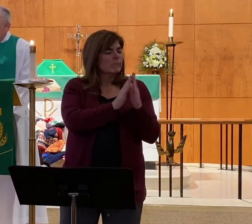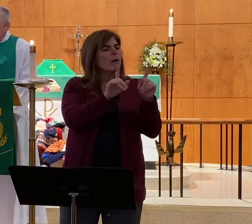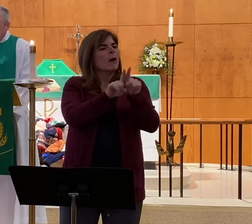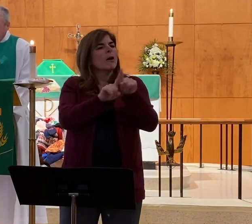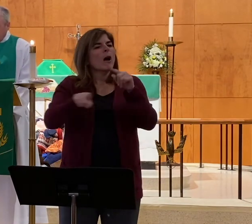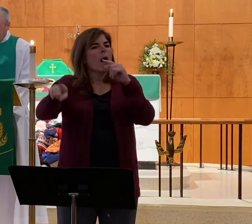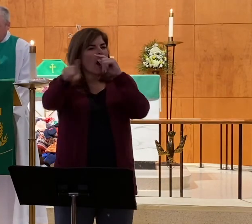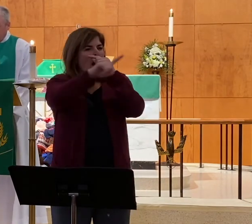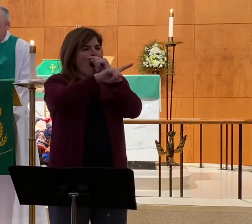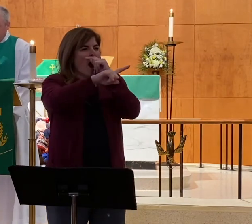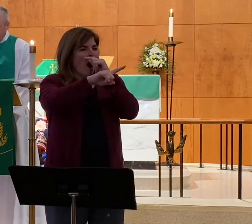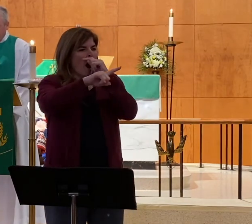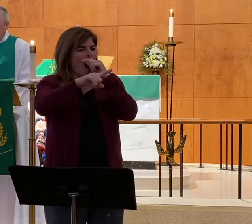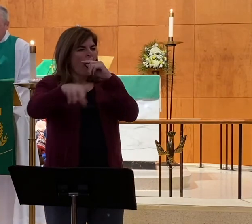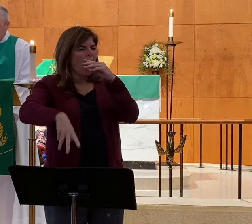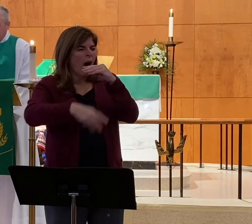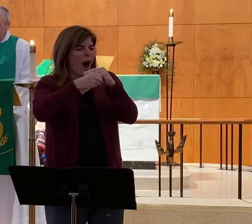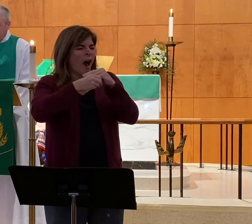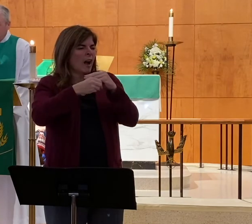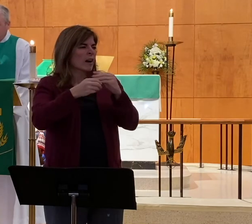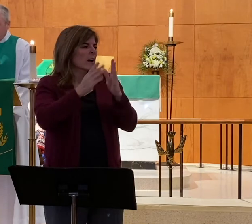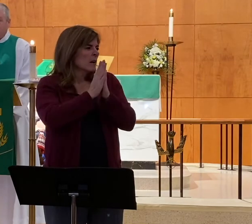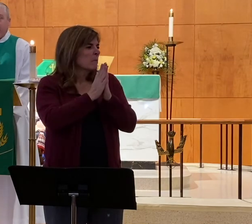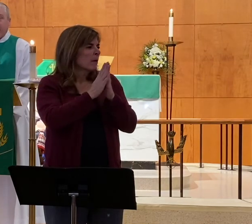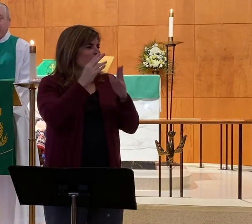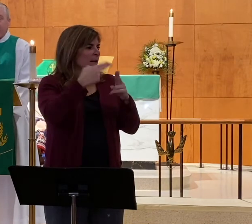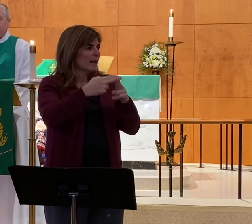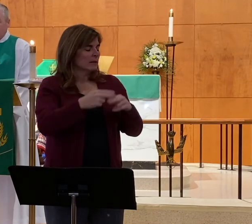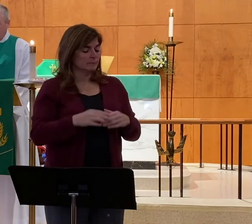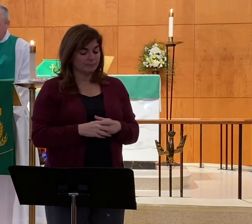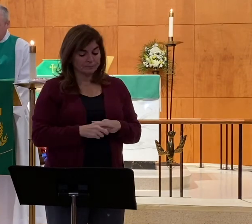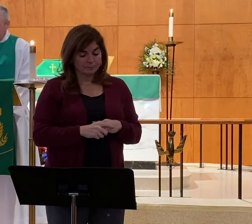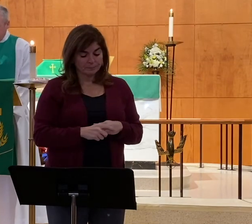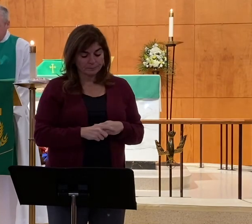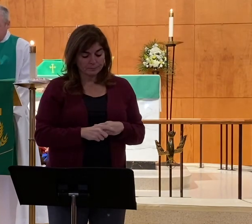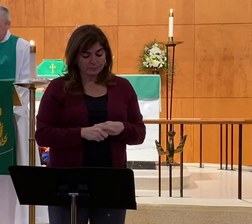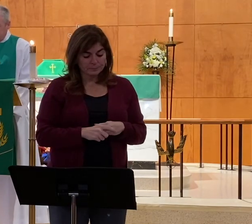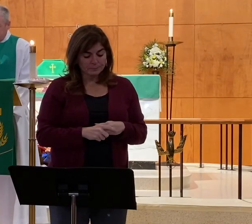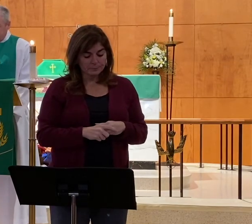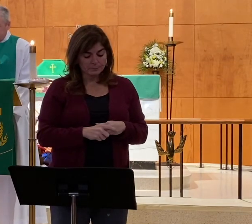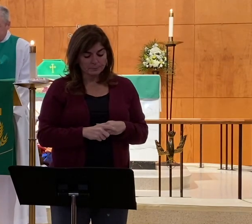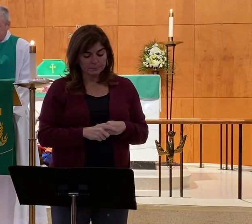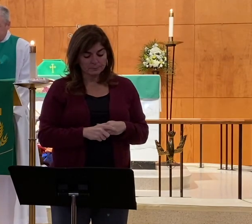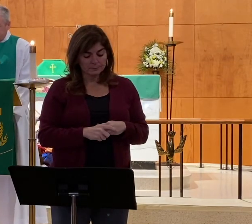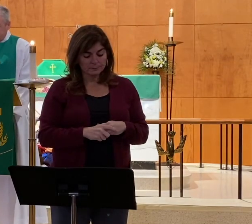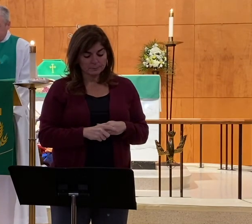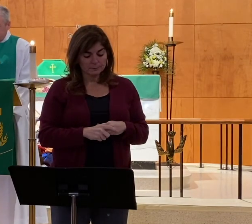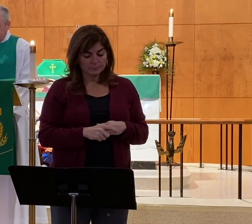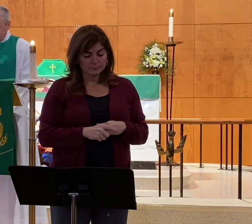before you your concern for all those whom we name now silently in our hearts.